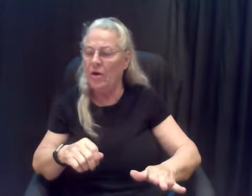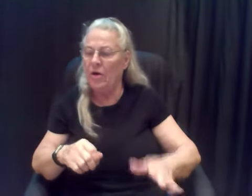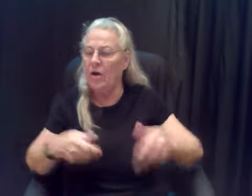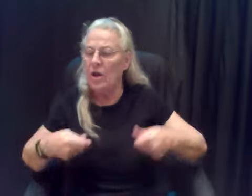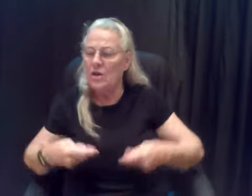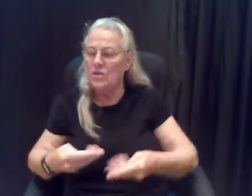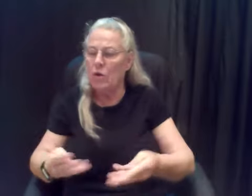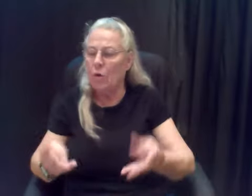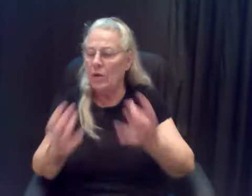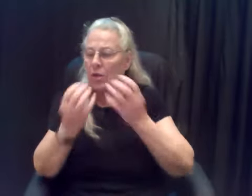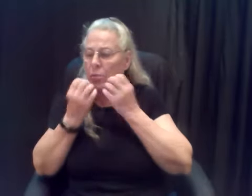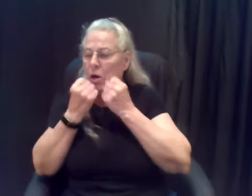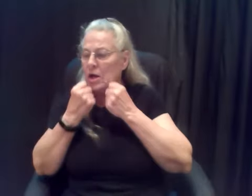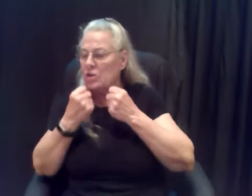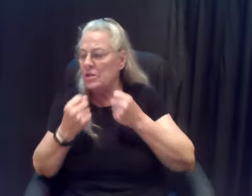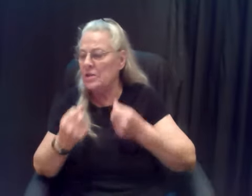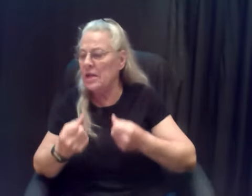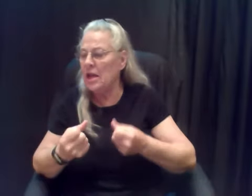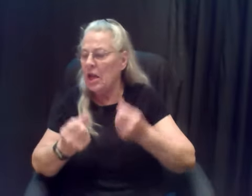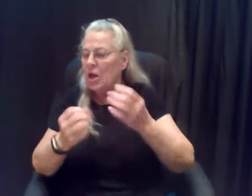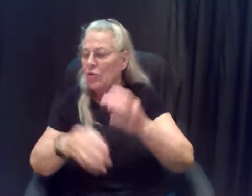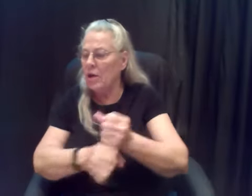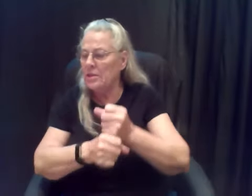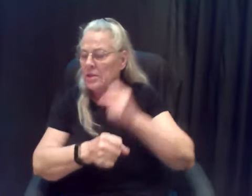never, sowing the precious seed, trusting